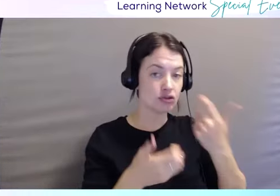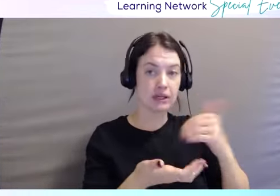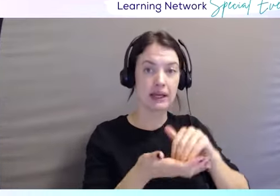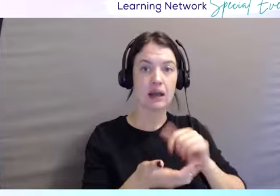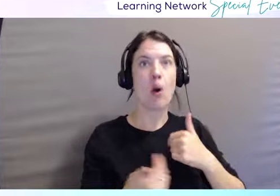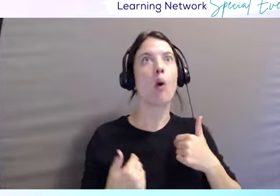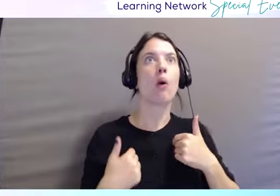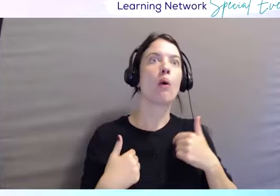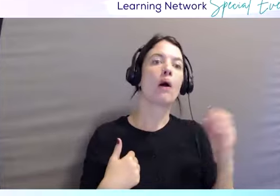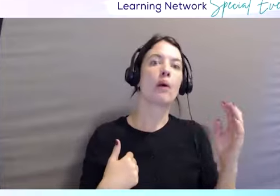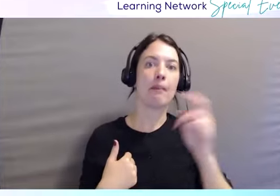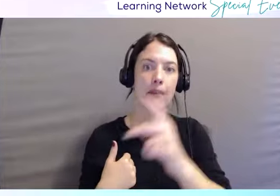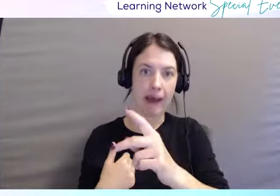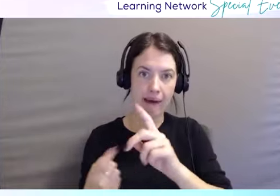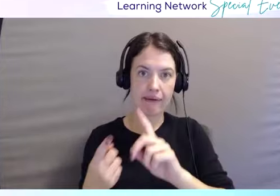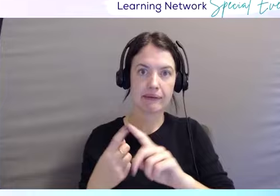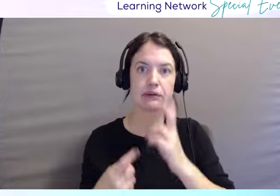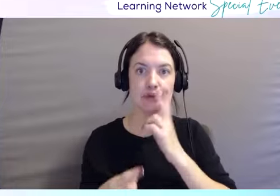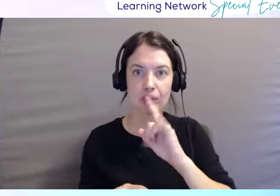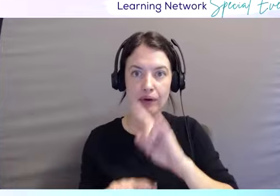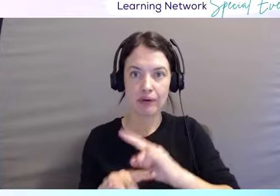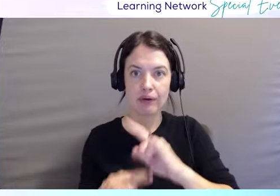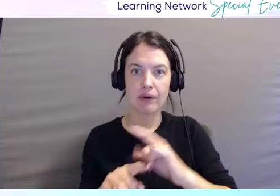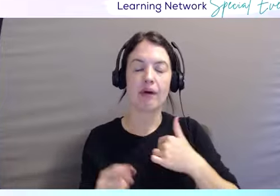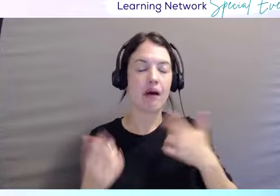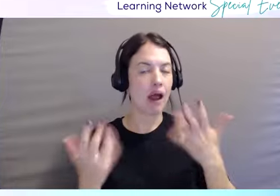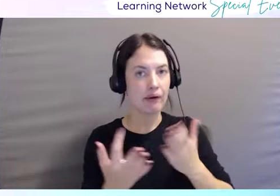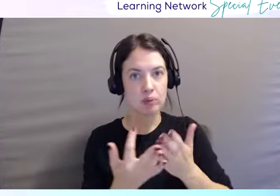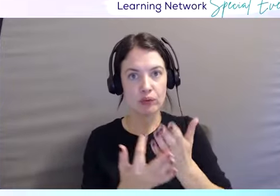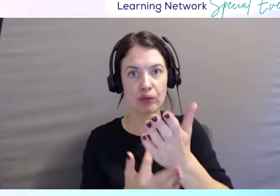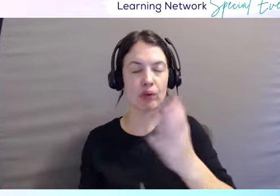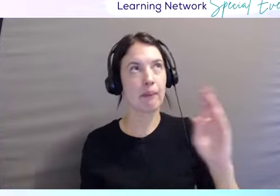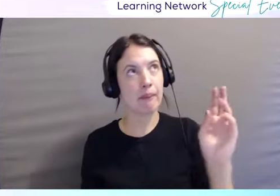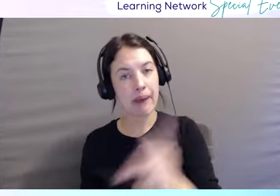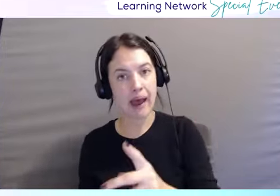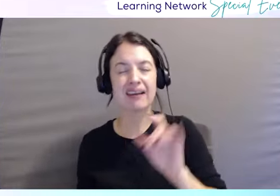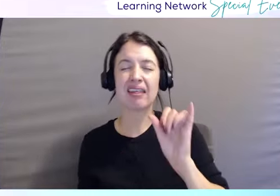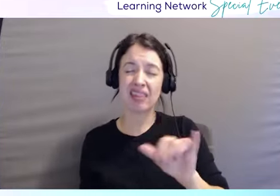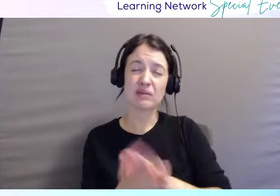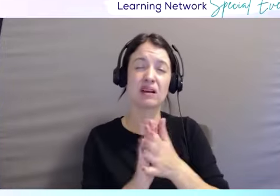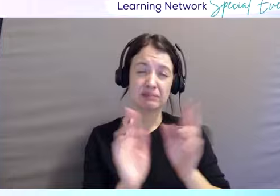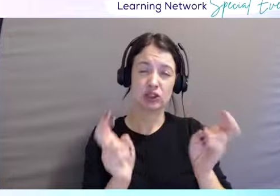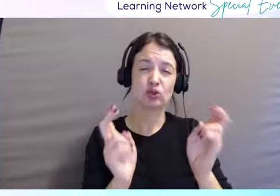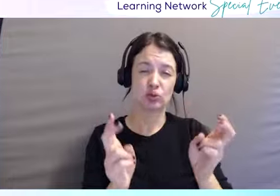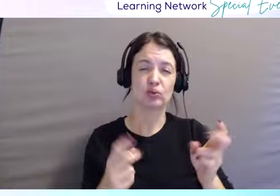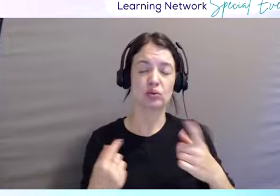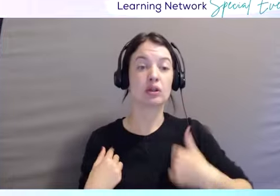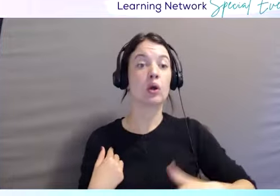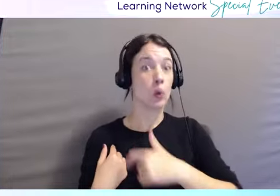drinking again when you've already moved through it, is a real issue and something that we use as an educational